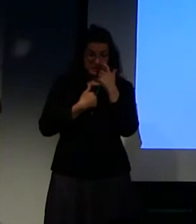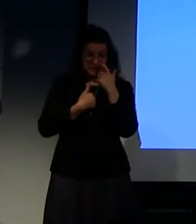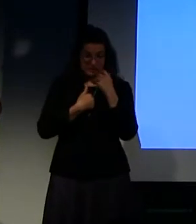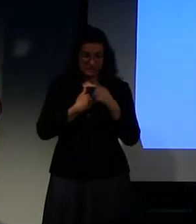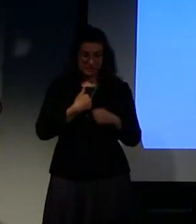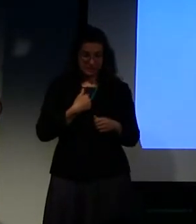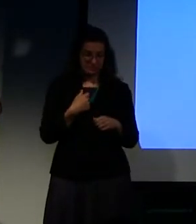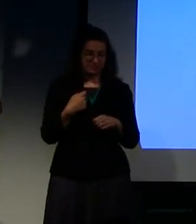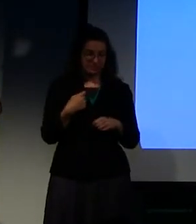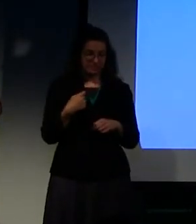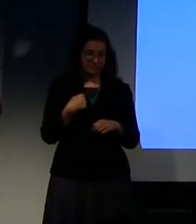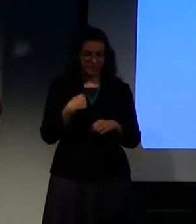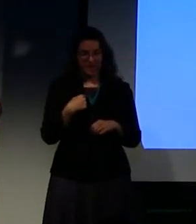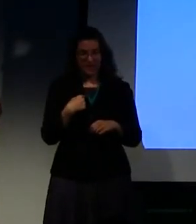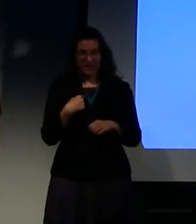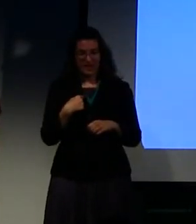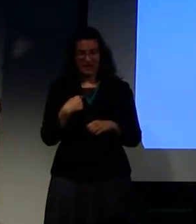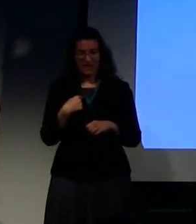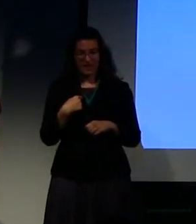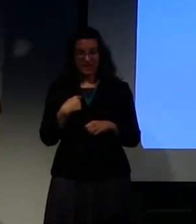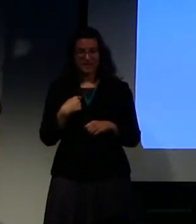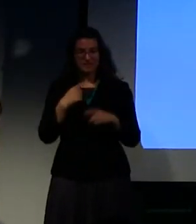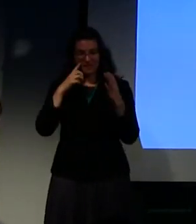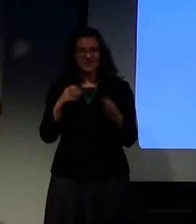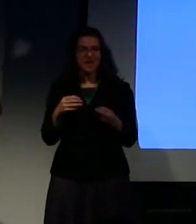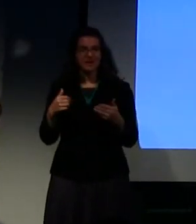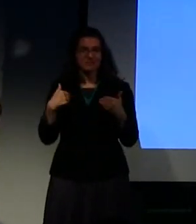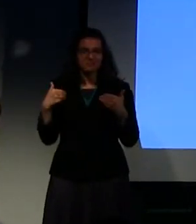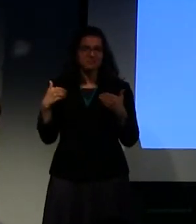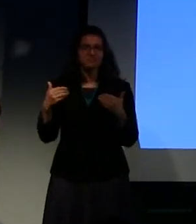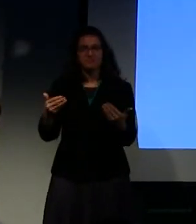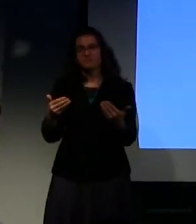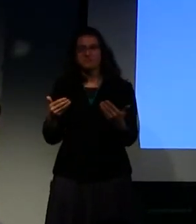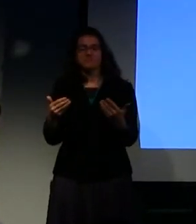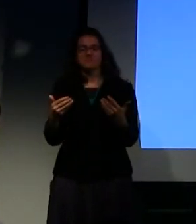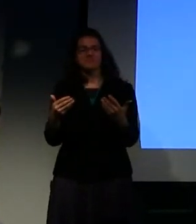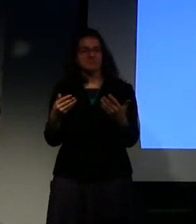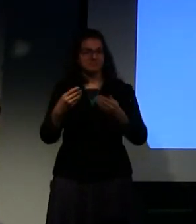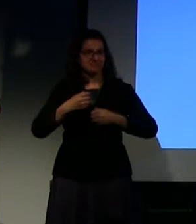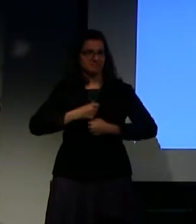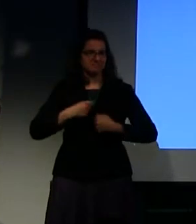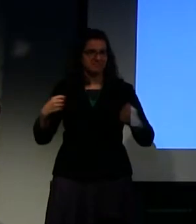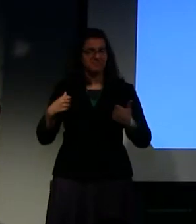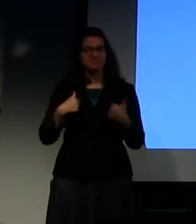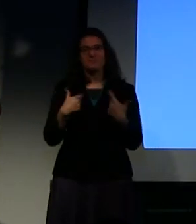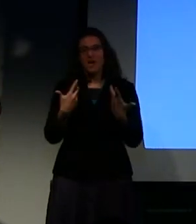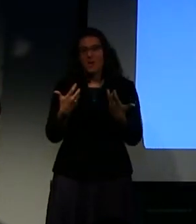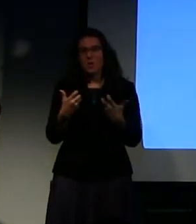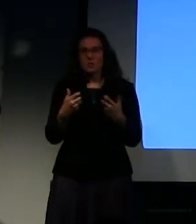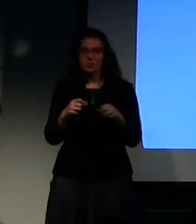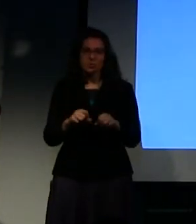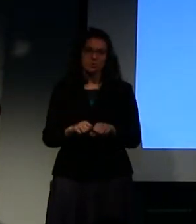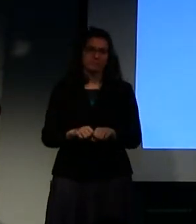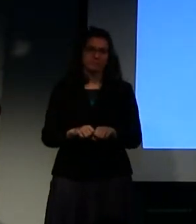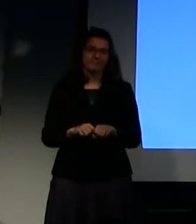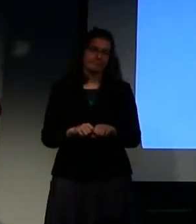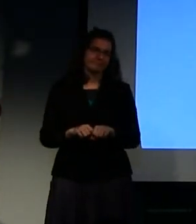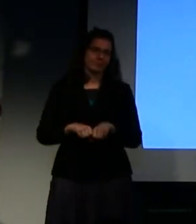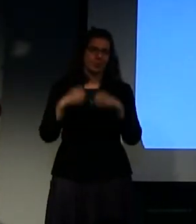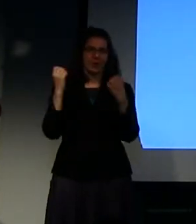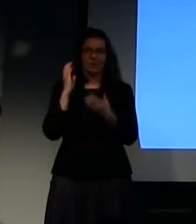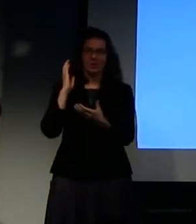front because I want to break everything you think about it. Schizophrenia is a scary thing,